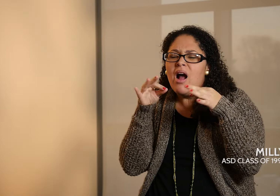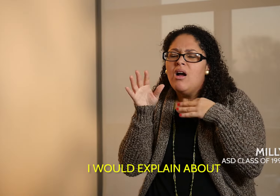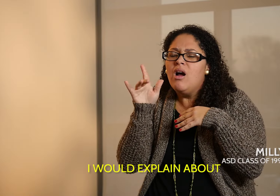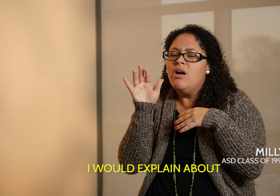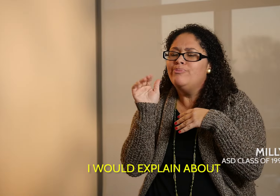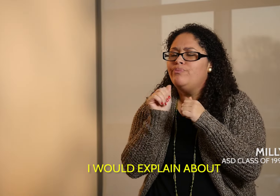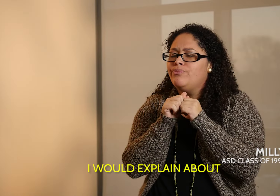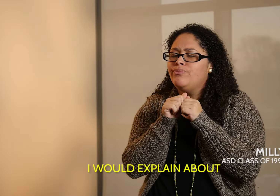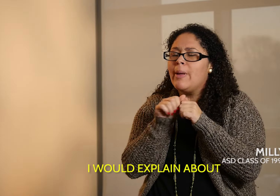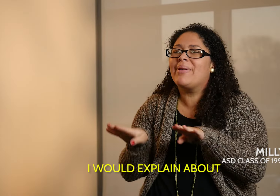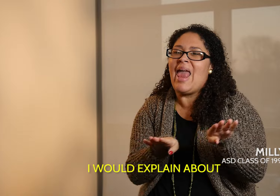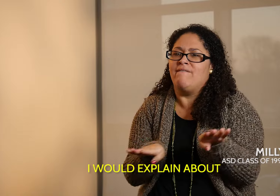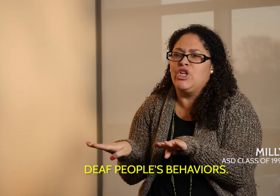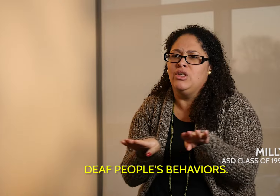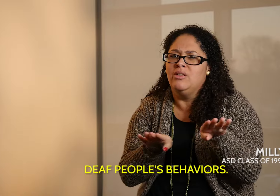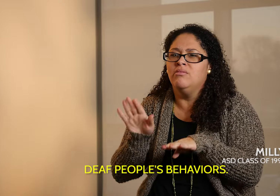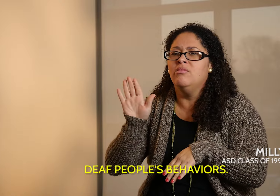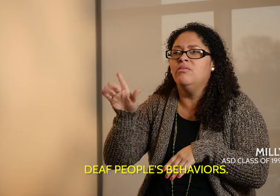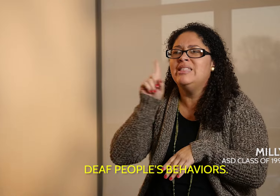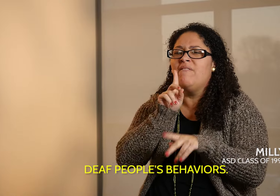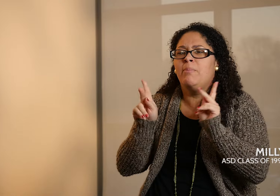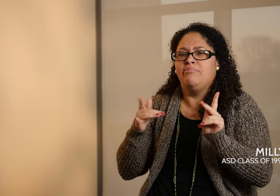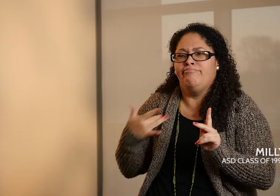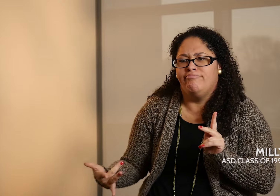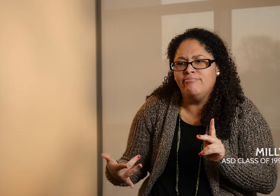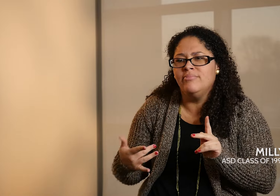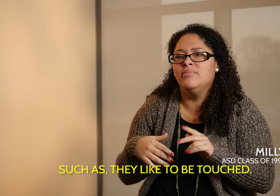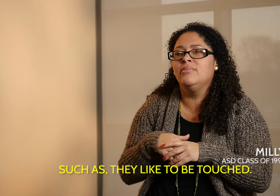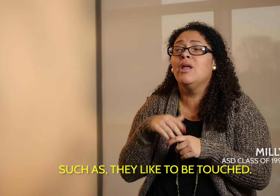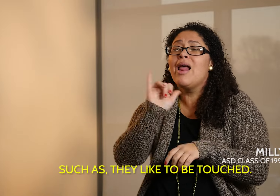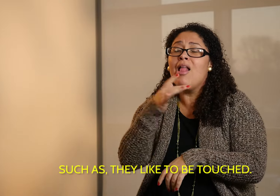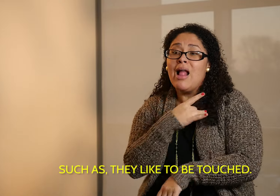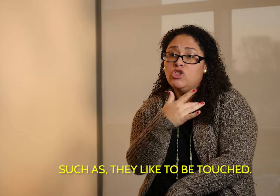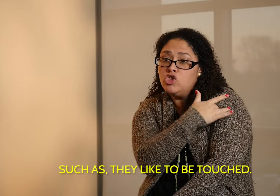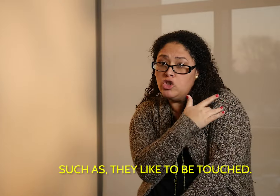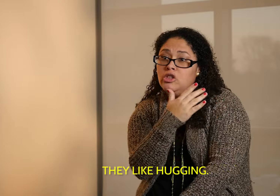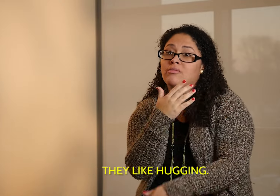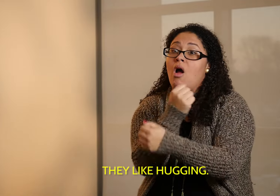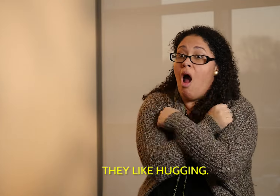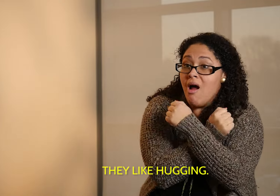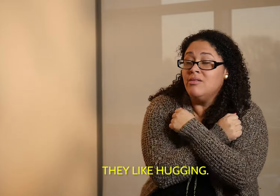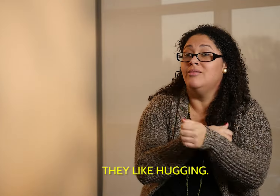I would explain about deaf people's behaviors, such as they like to be touched, they like hugging,